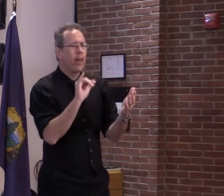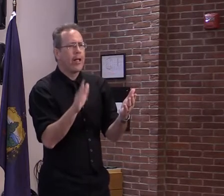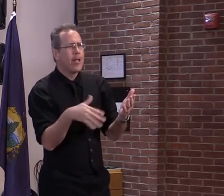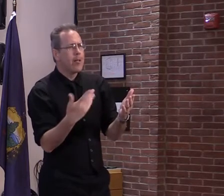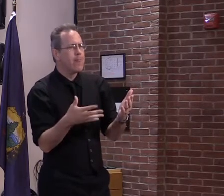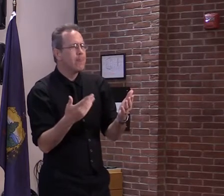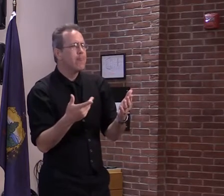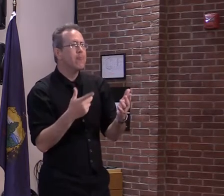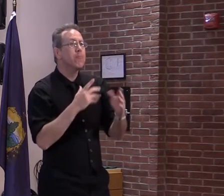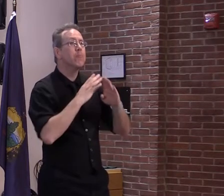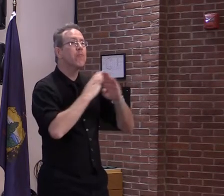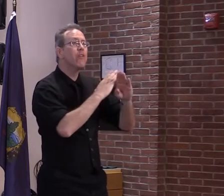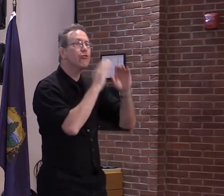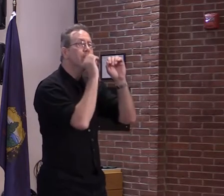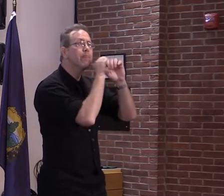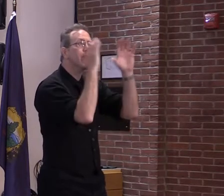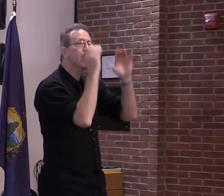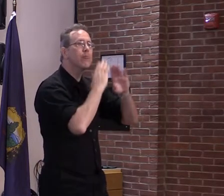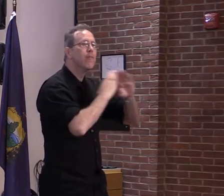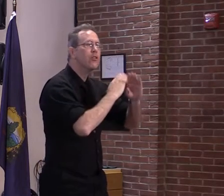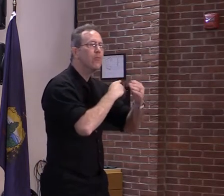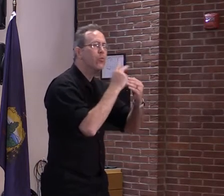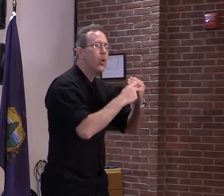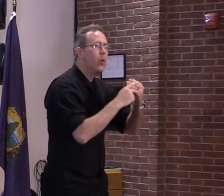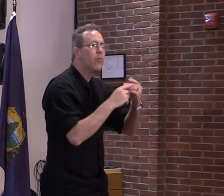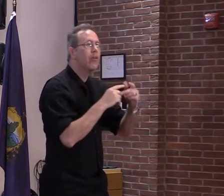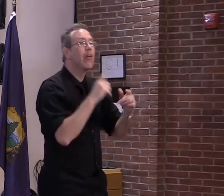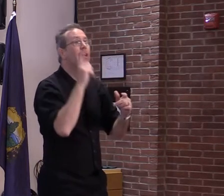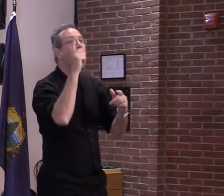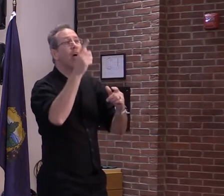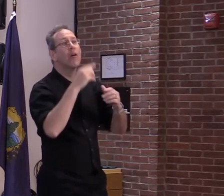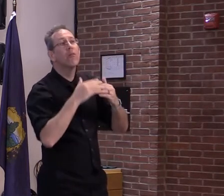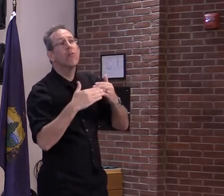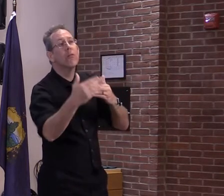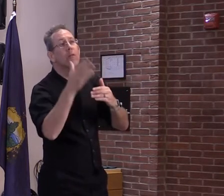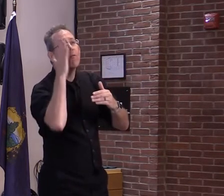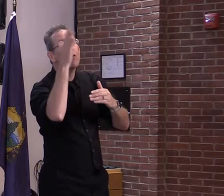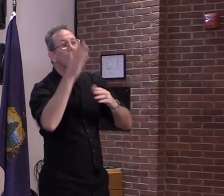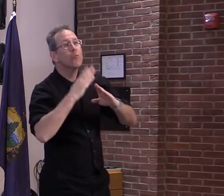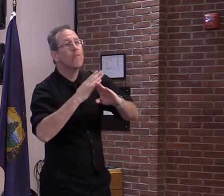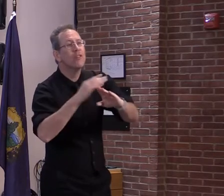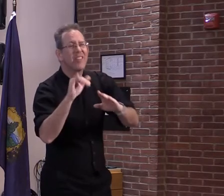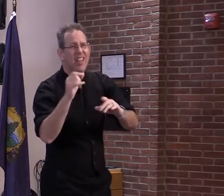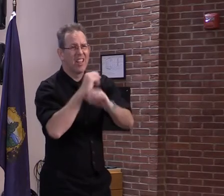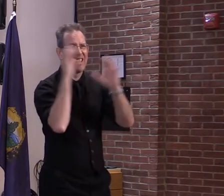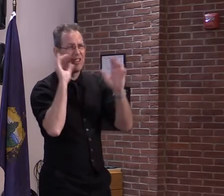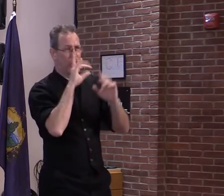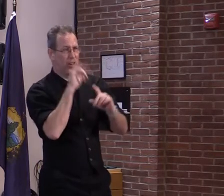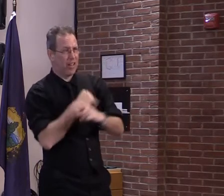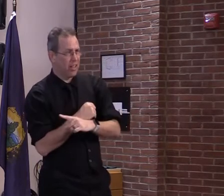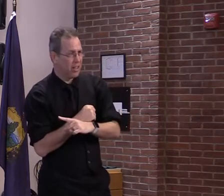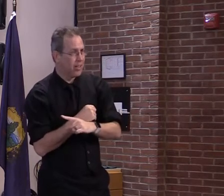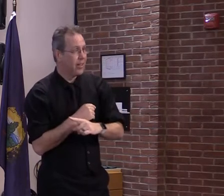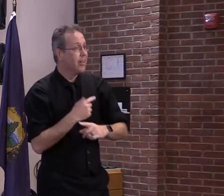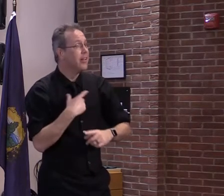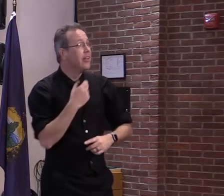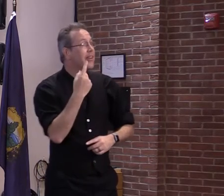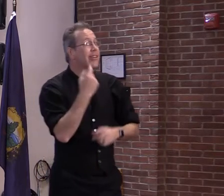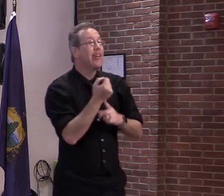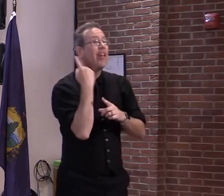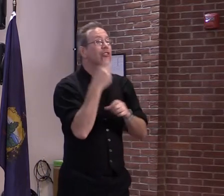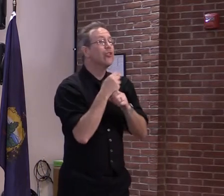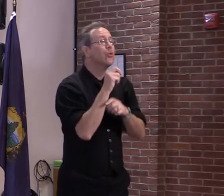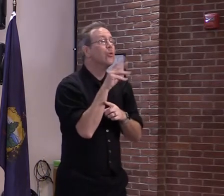efforts or more downstream prevention efforts, and I'm curious, given the recent news that last year was the worst year